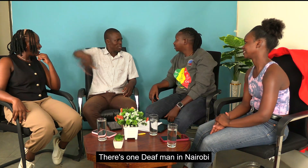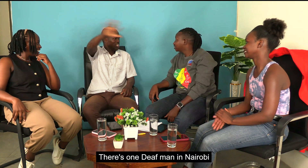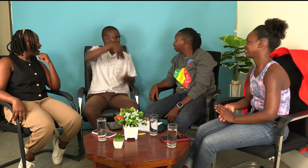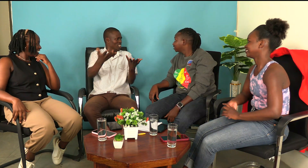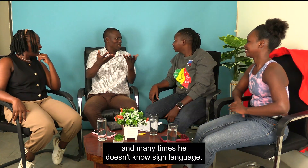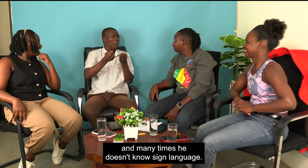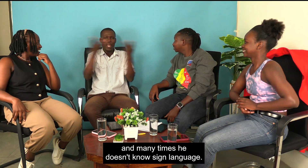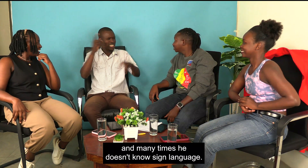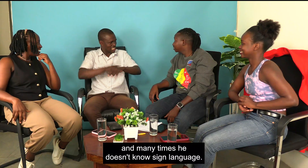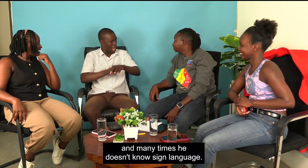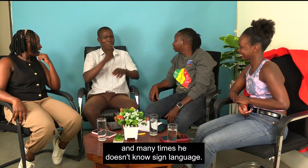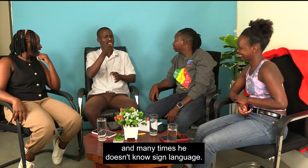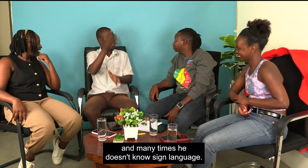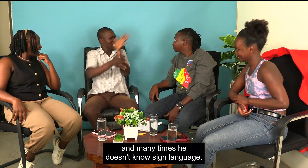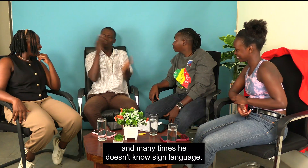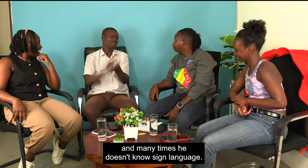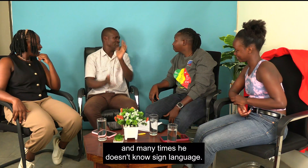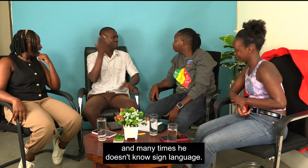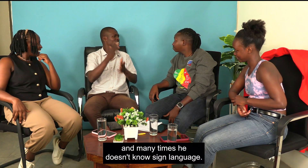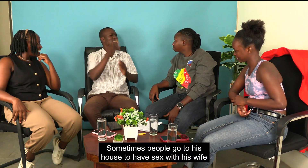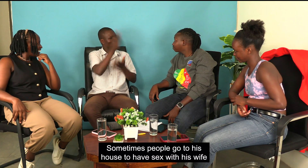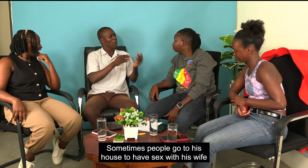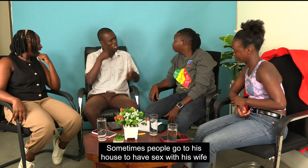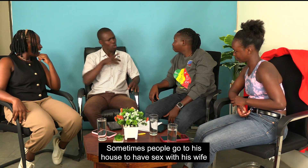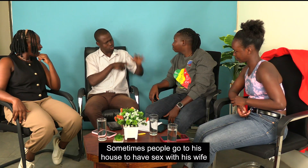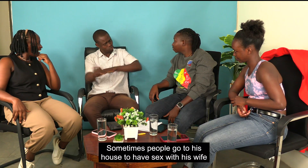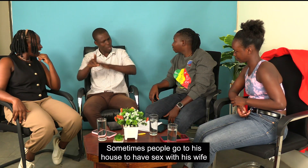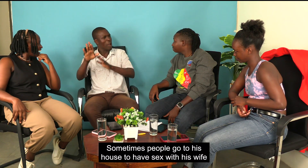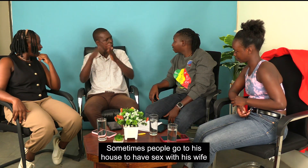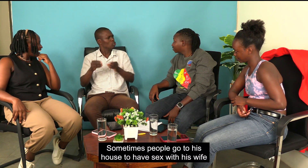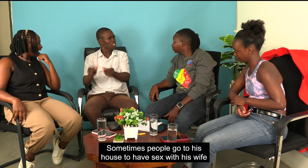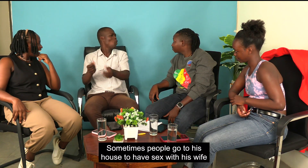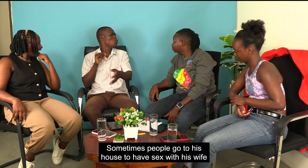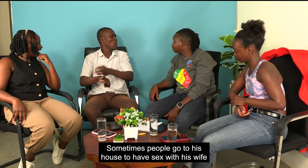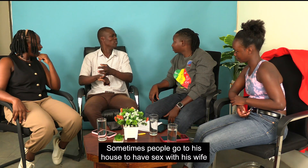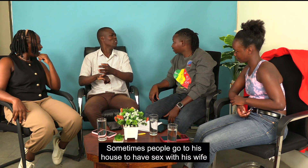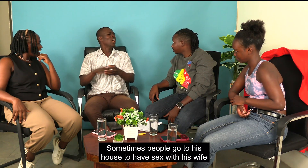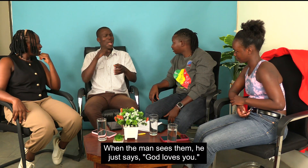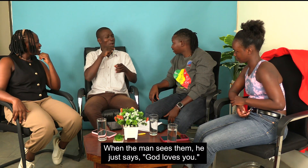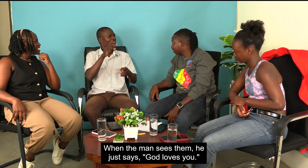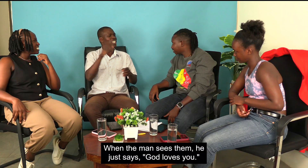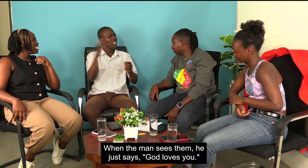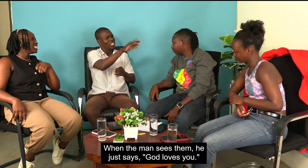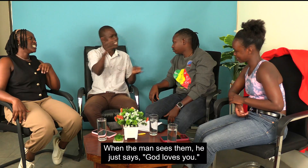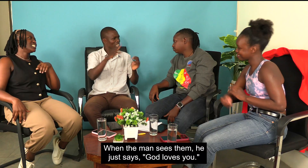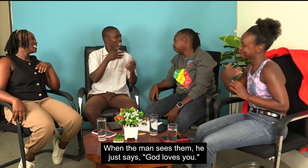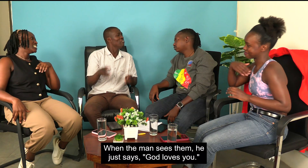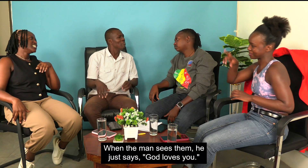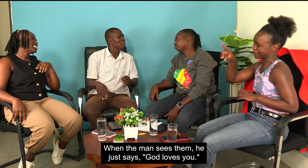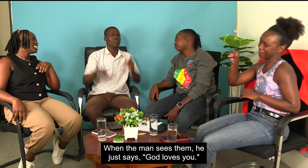all. So deaf people in Nairobi, I know I've met some who doesn't have the language, and they can come to my house. You